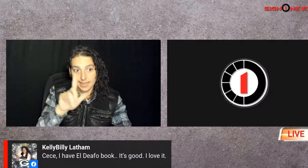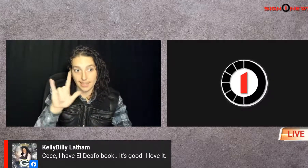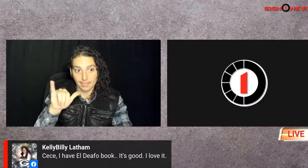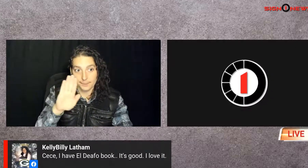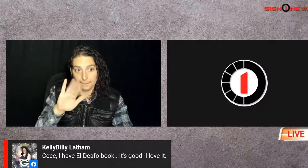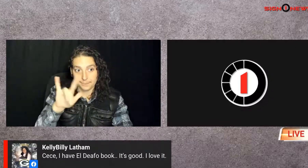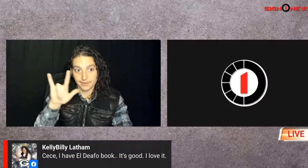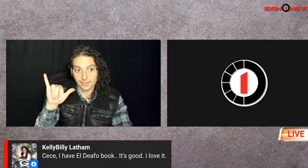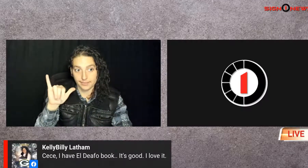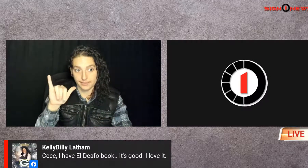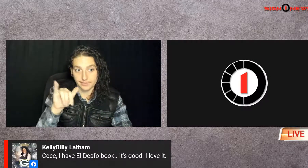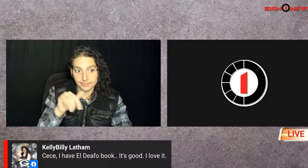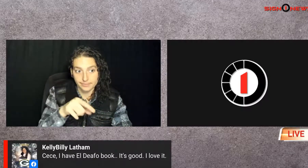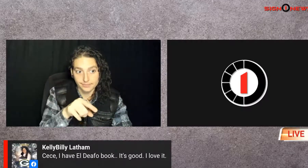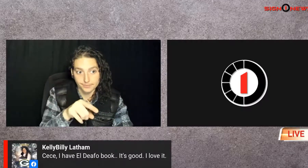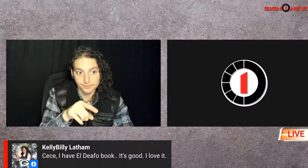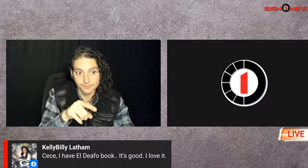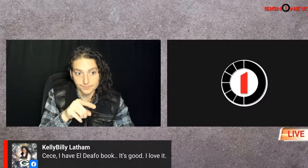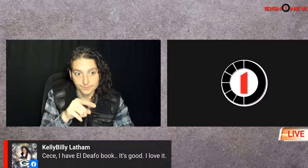yet?